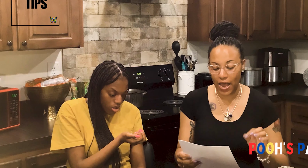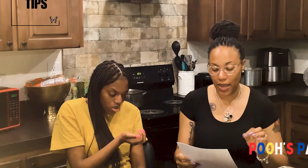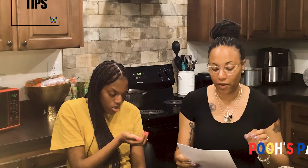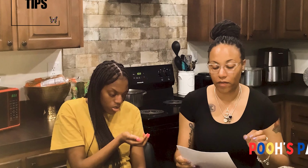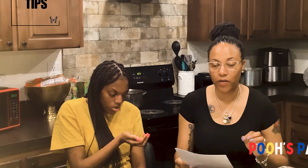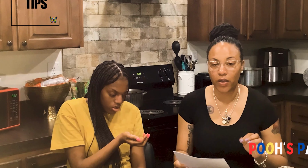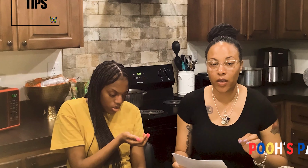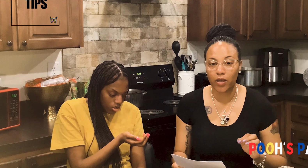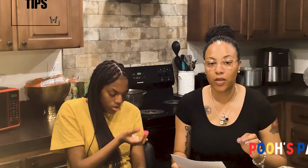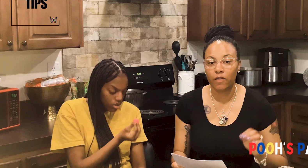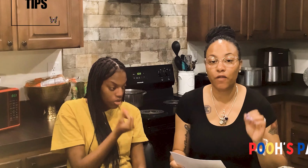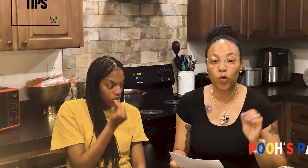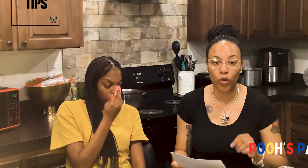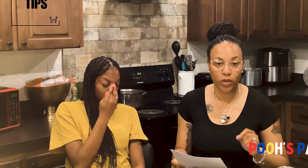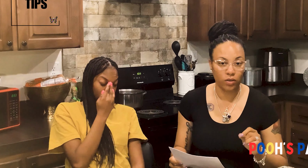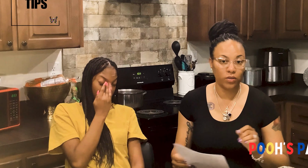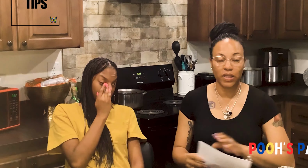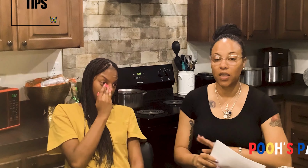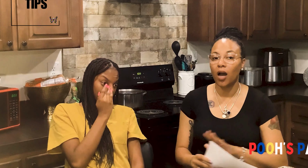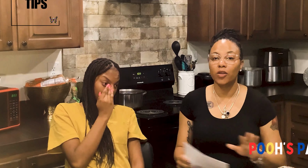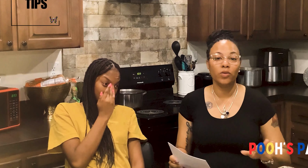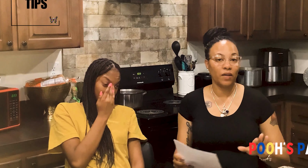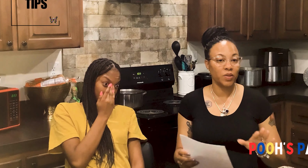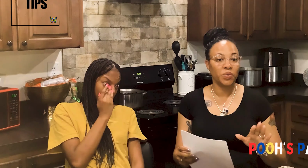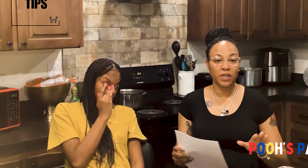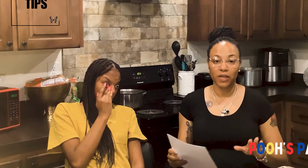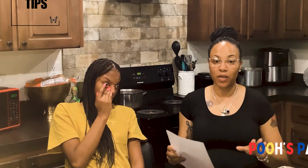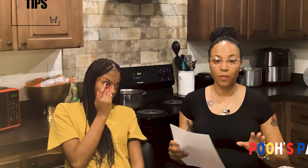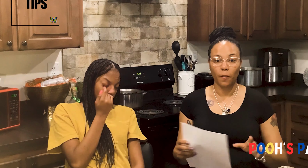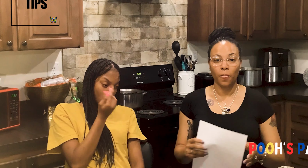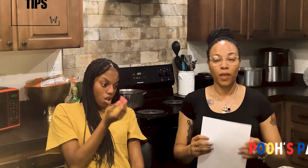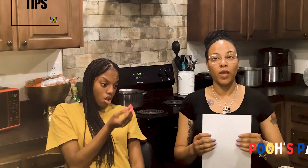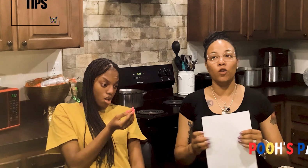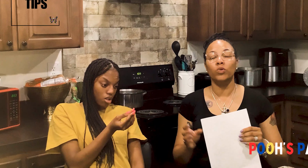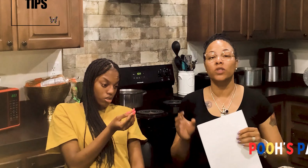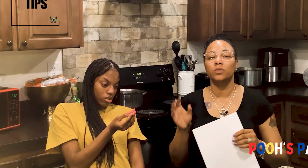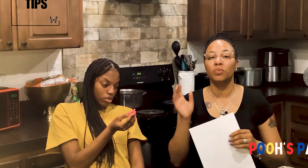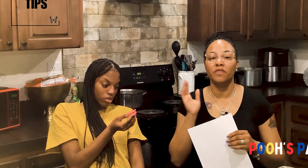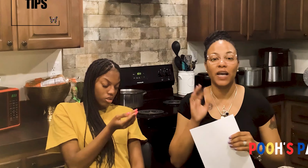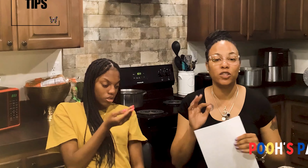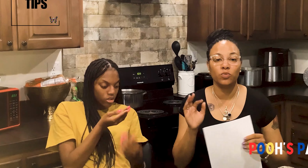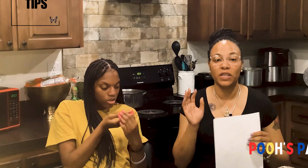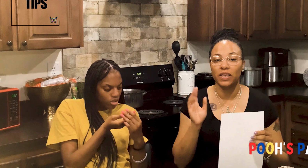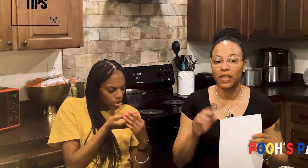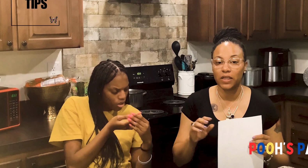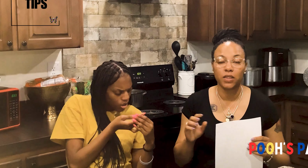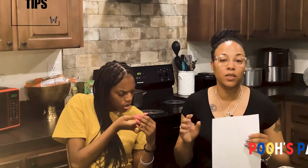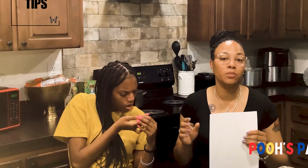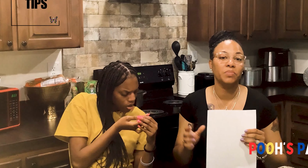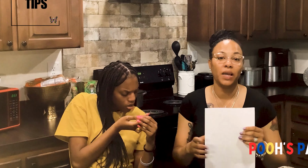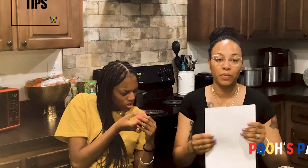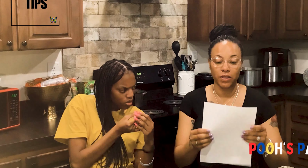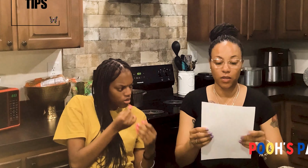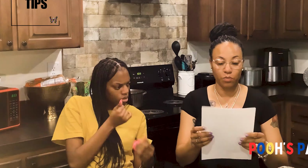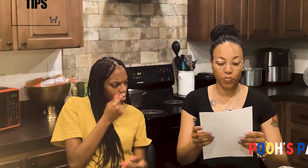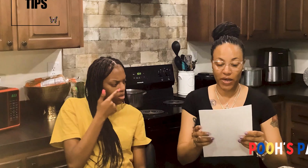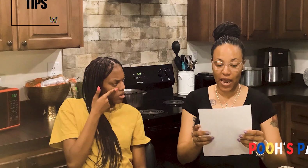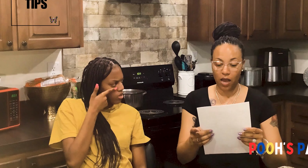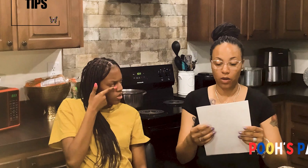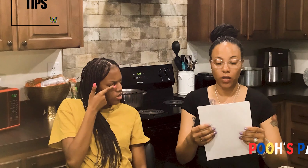5.905 Florida. That's all you have to put in there. It will provide you with the links to be able to print out